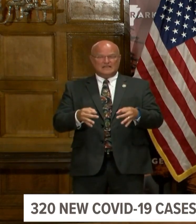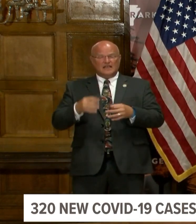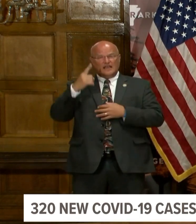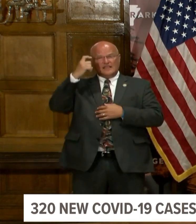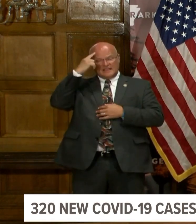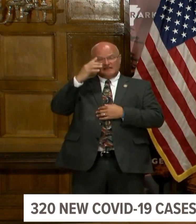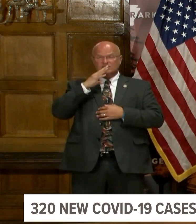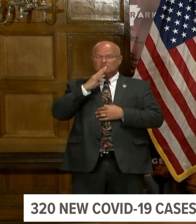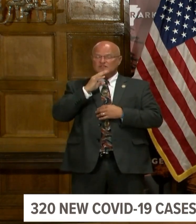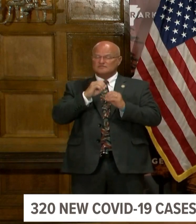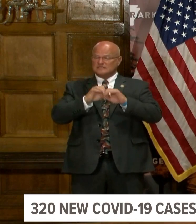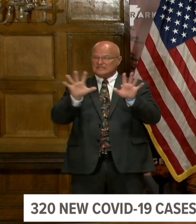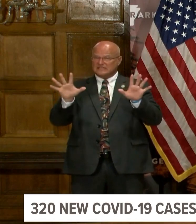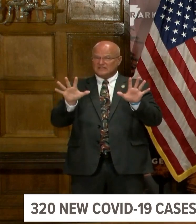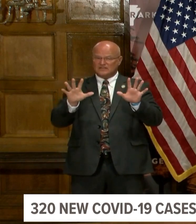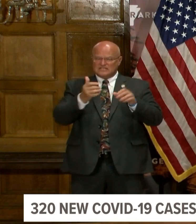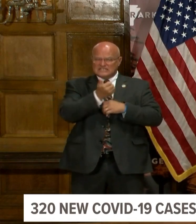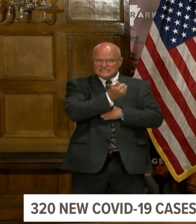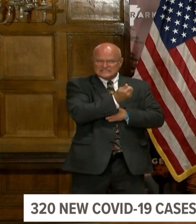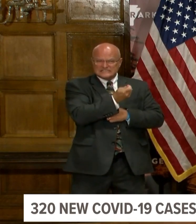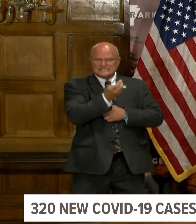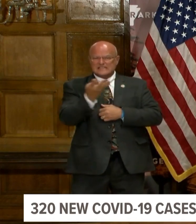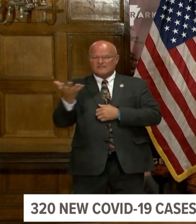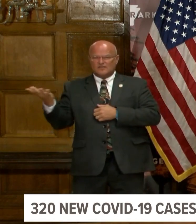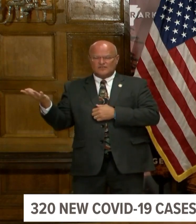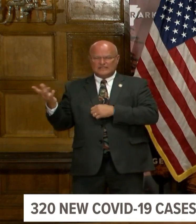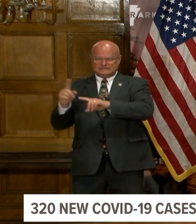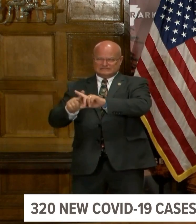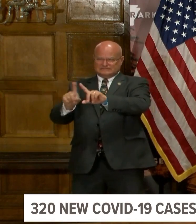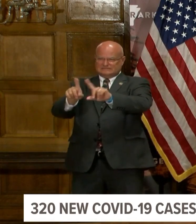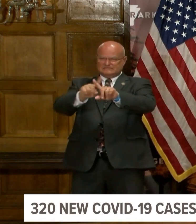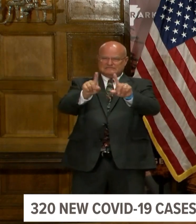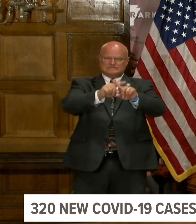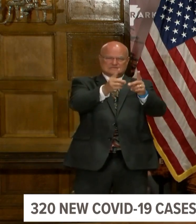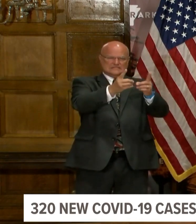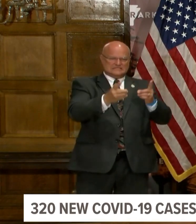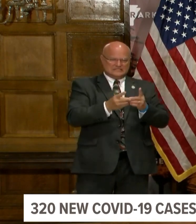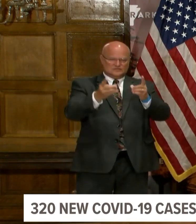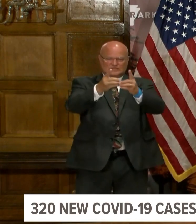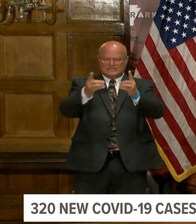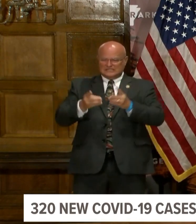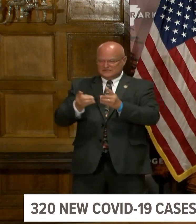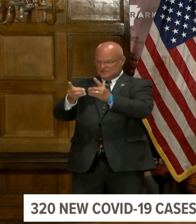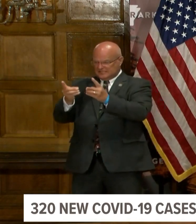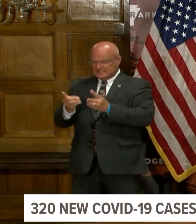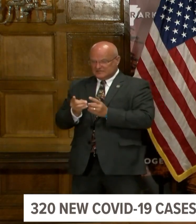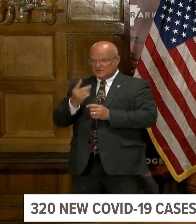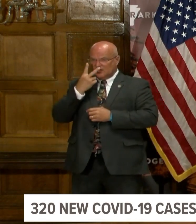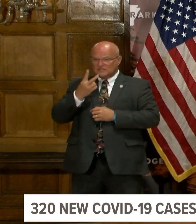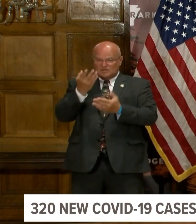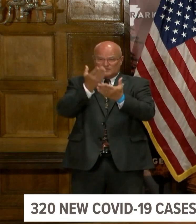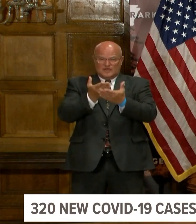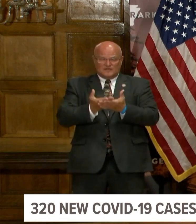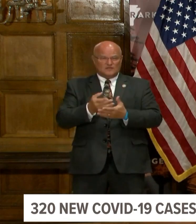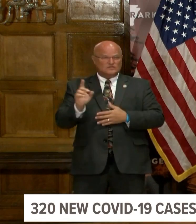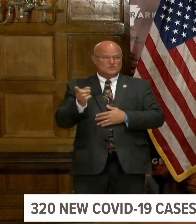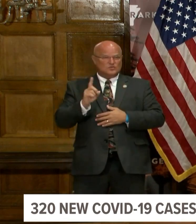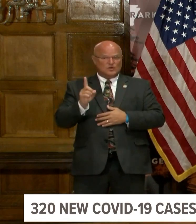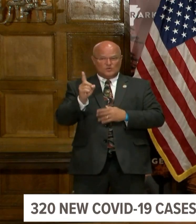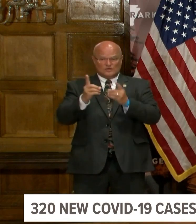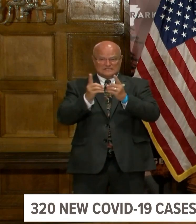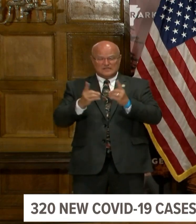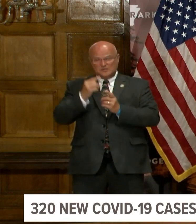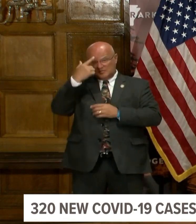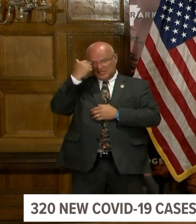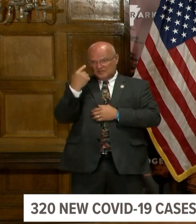this very well. It's a number of factors, and they are different from district to district. I think we saw some evidence of that where a district,